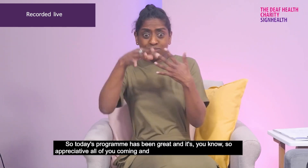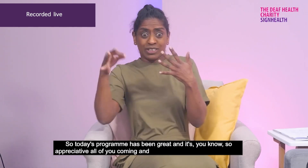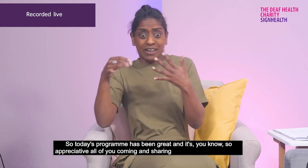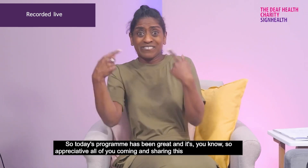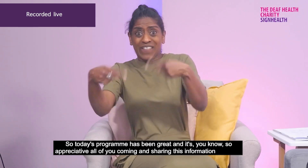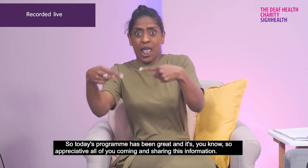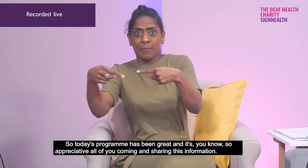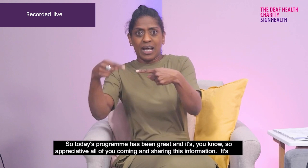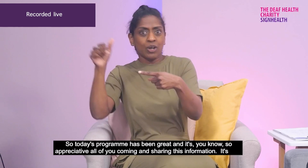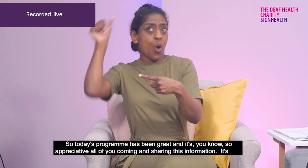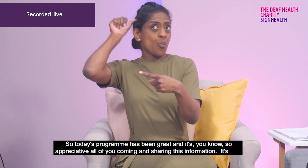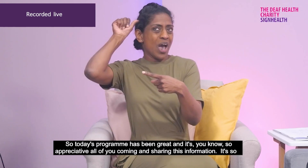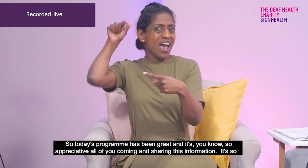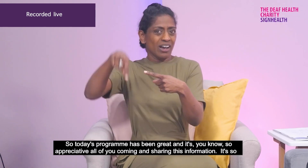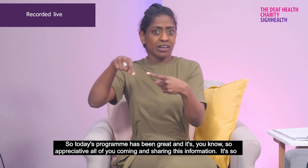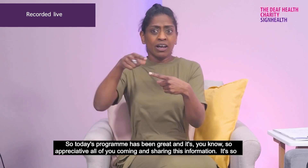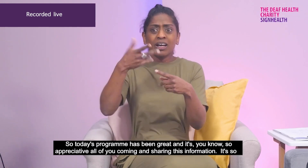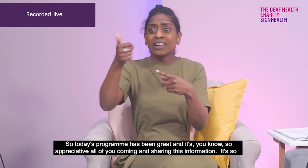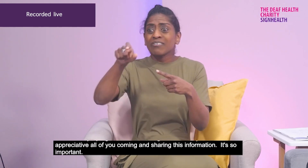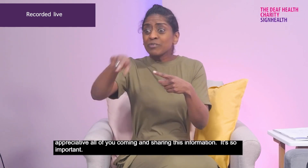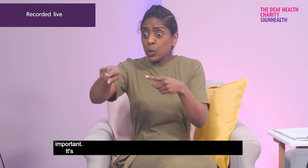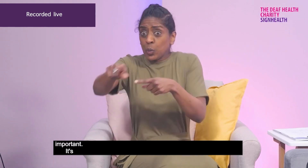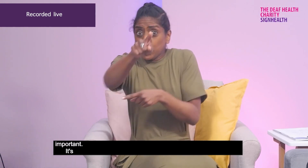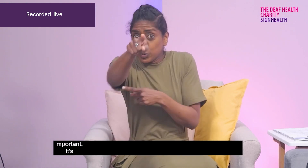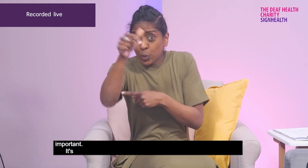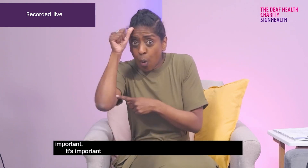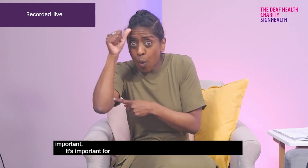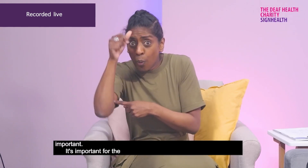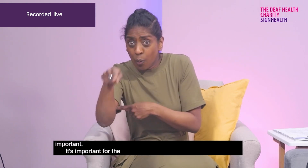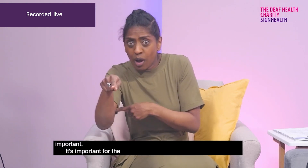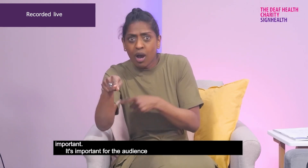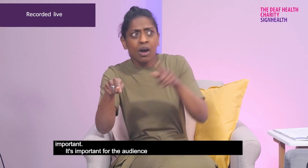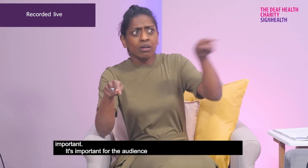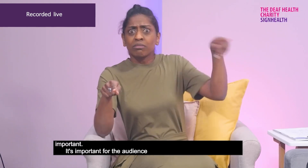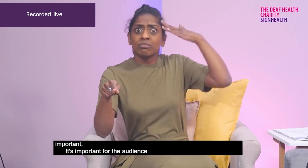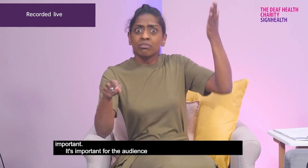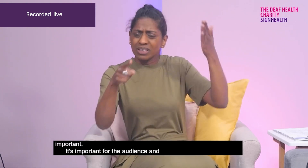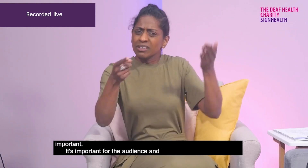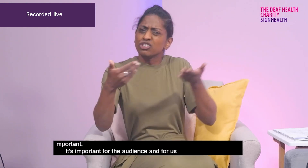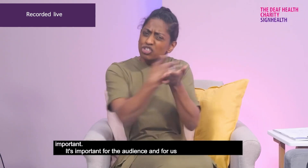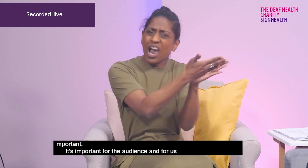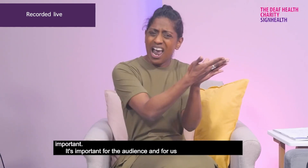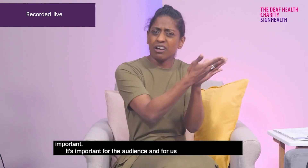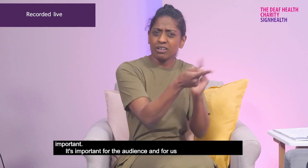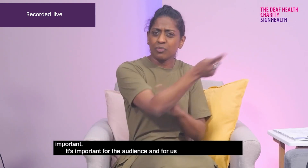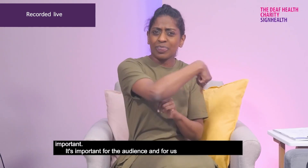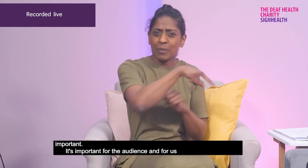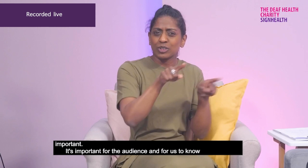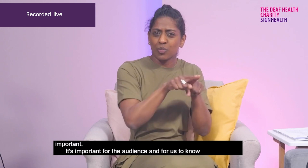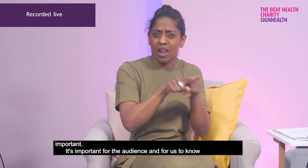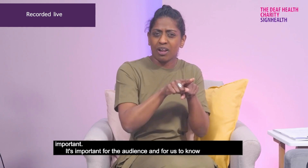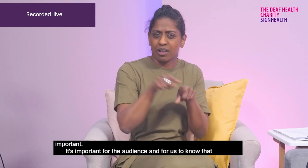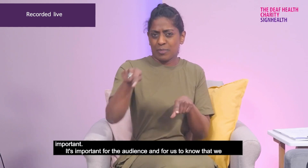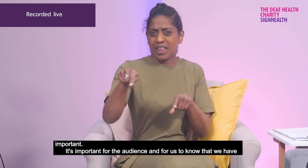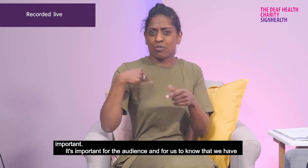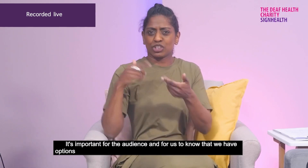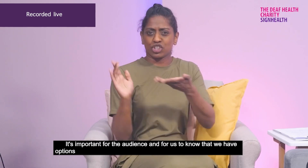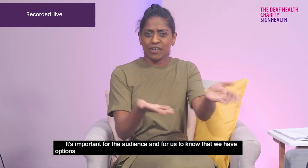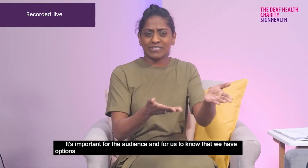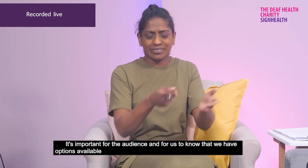for the audience and for us to know we have options available. Maybe if you know other people that might be in this situation,